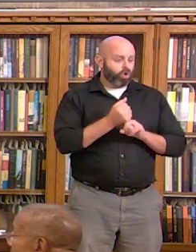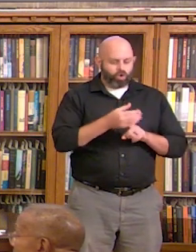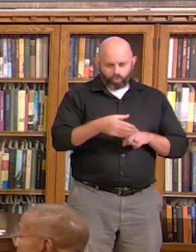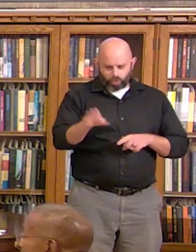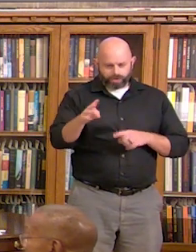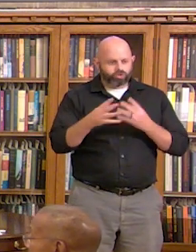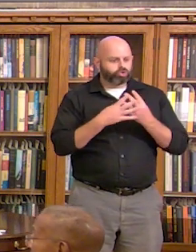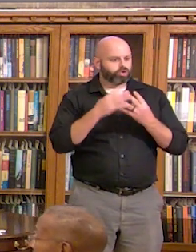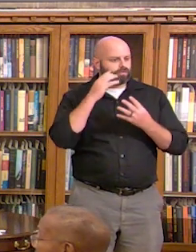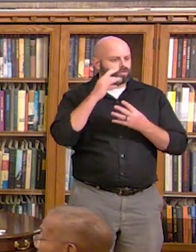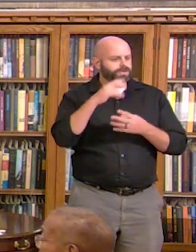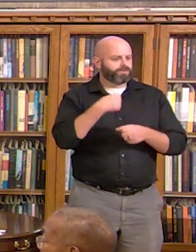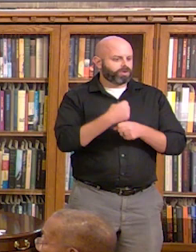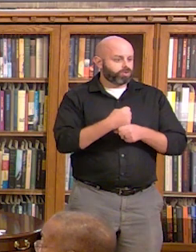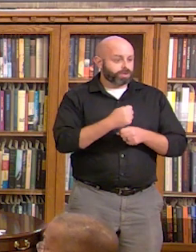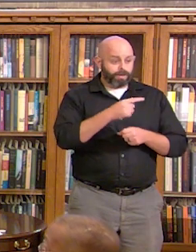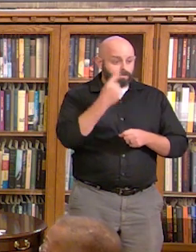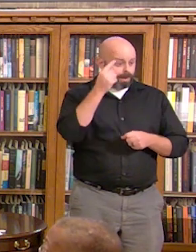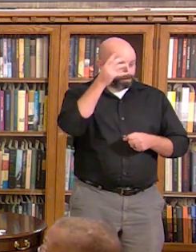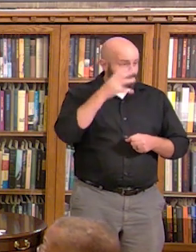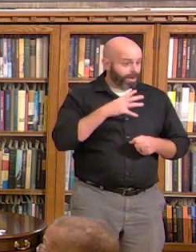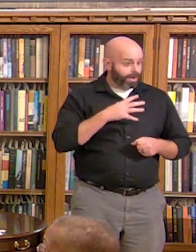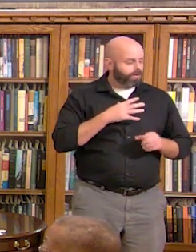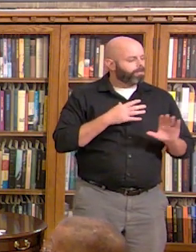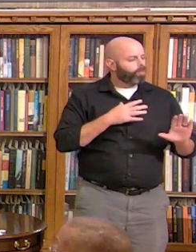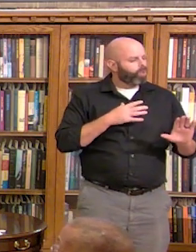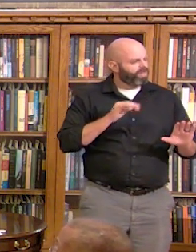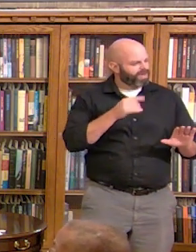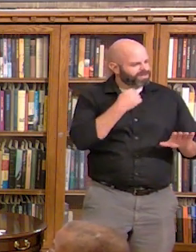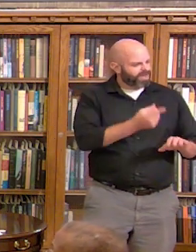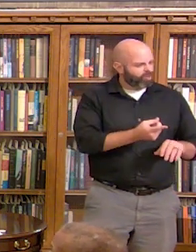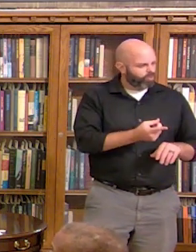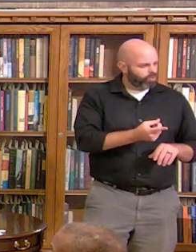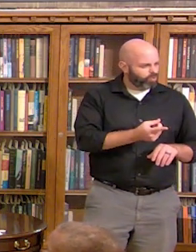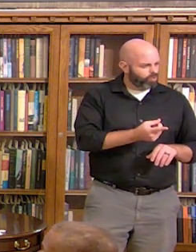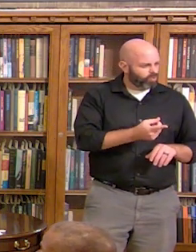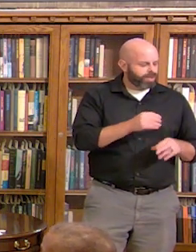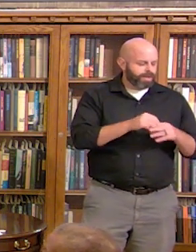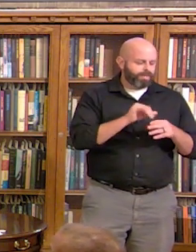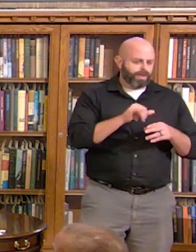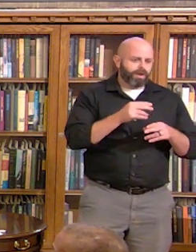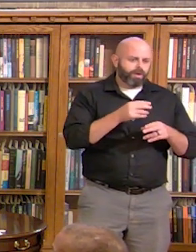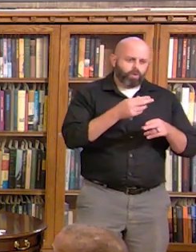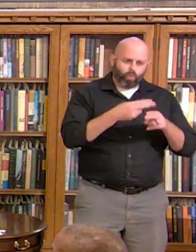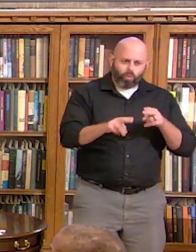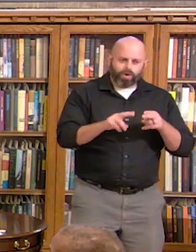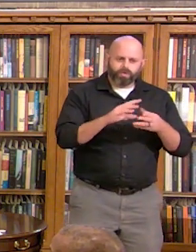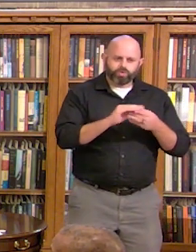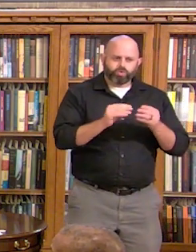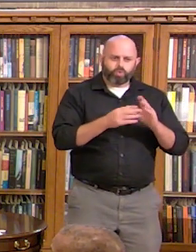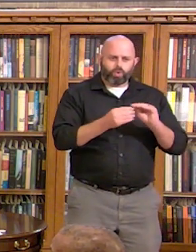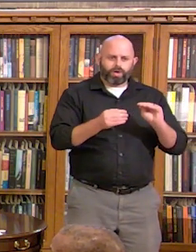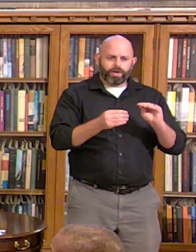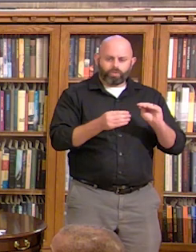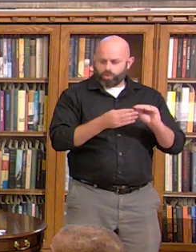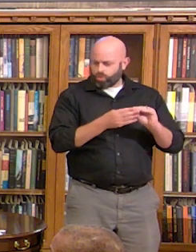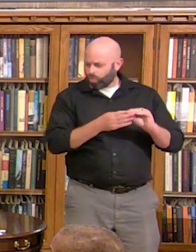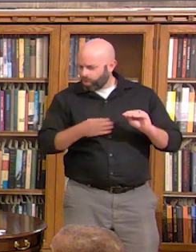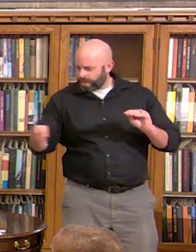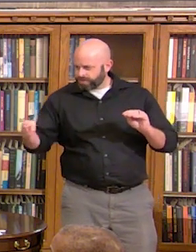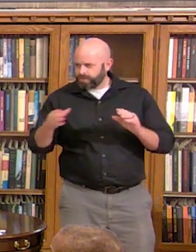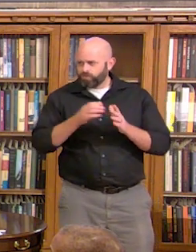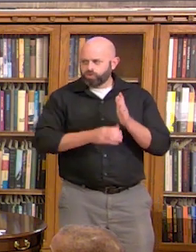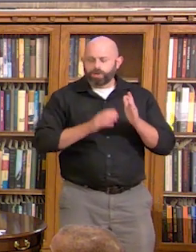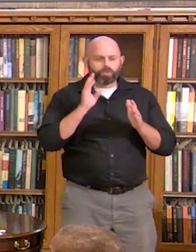seven years the black man went but what did that tell you it told you in that one little bit of a story what the rest of this chapter was going to be